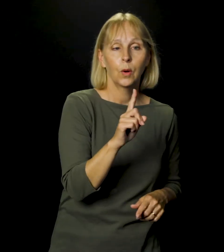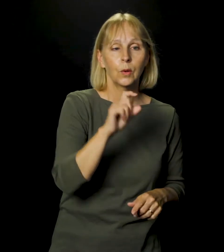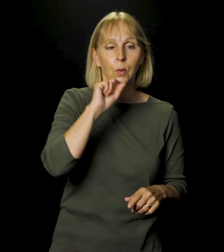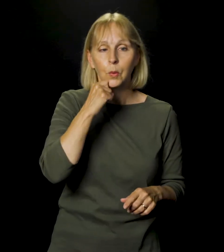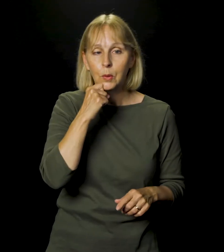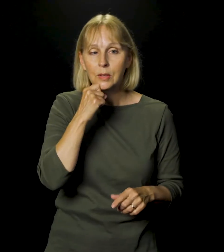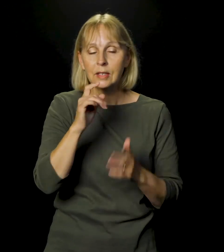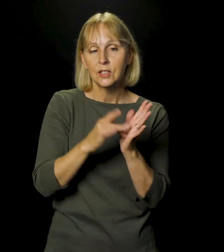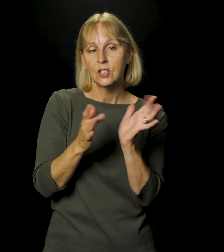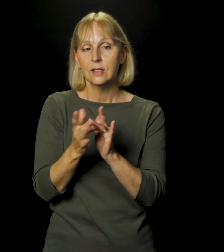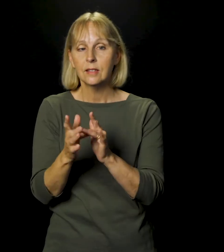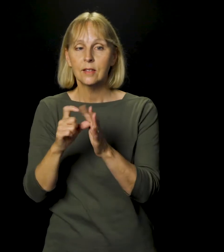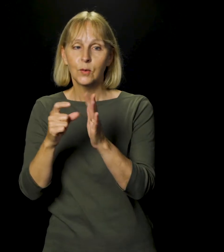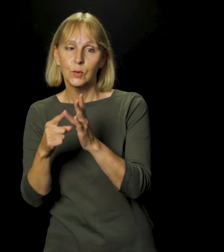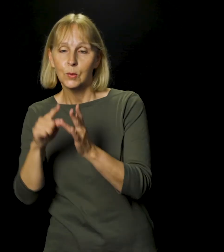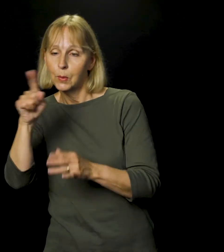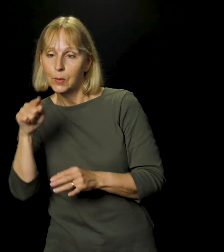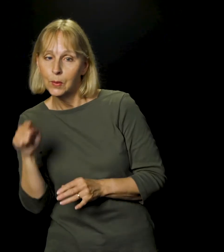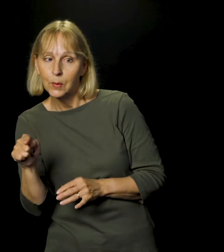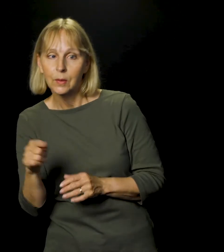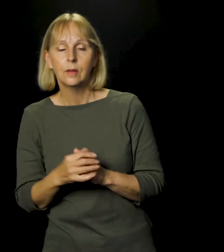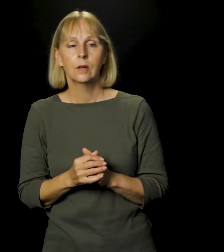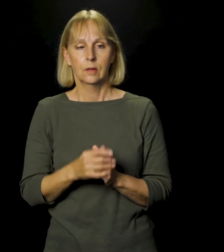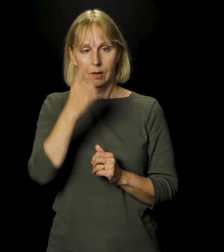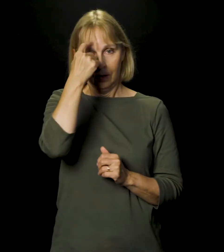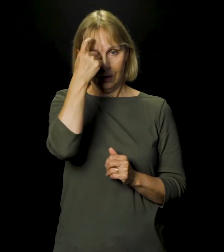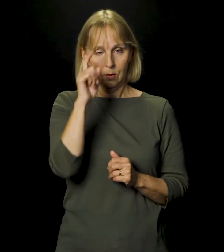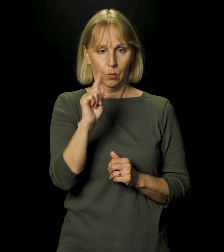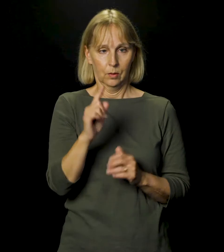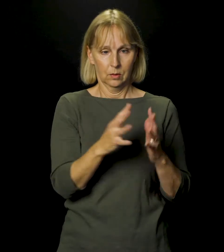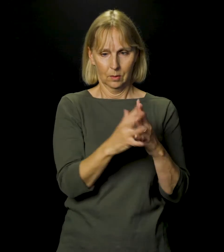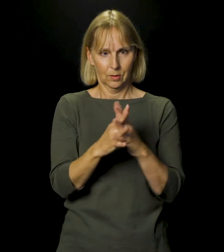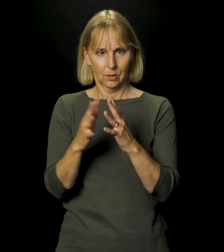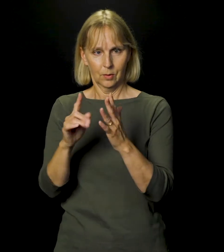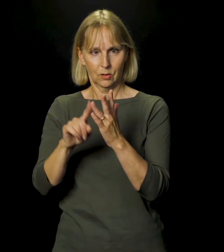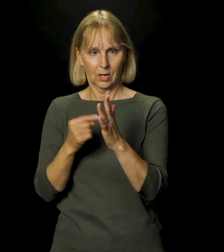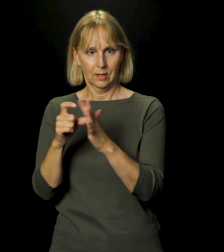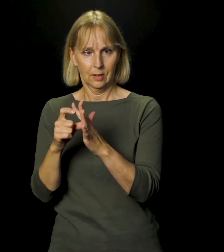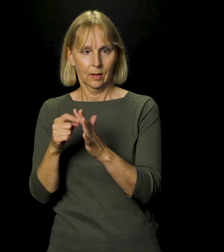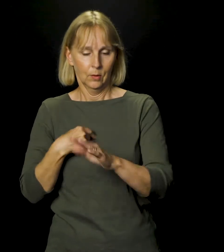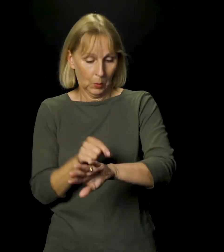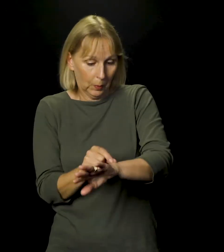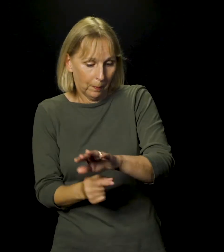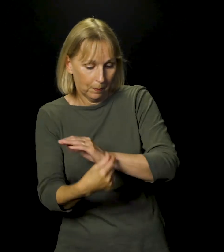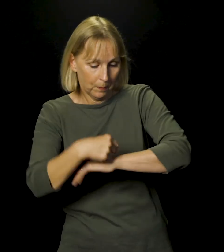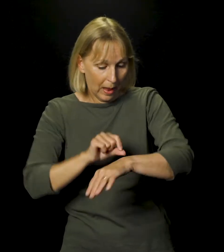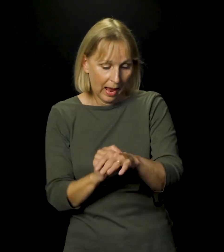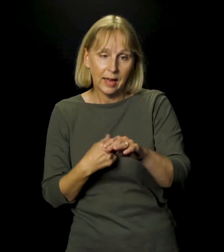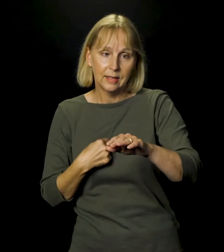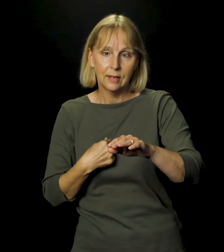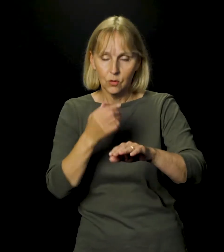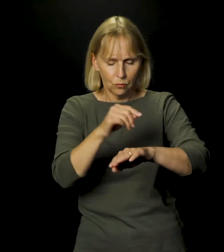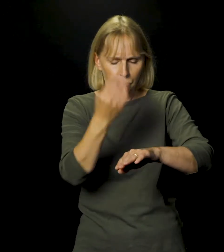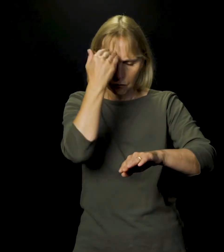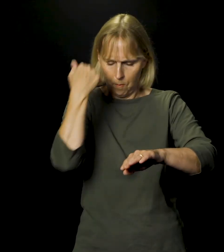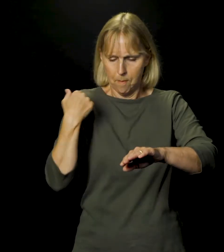there, isn't it? Anyway, the idea, if you're not familiar with it, is that you would like have the band on. It was kind of like this kind of conscience thing where you'd